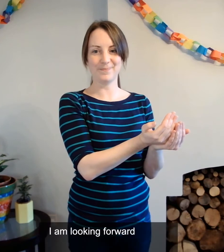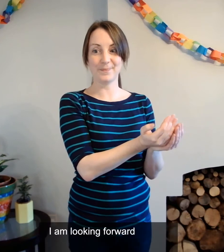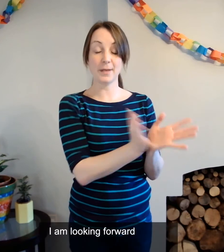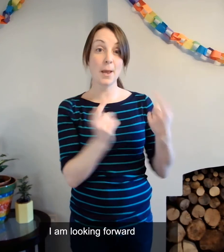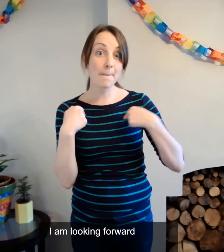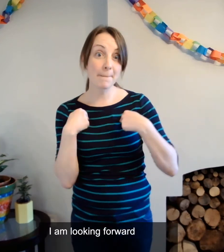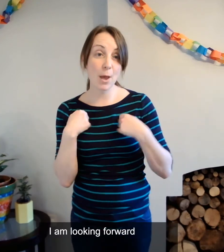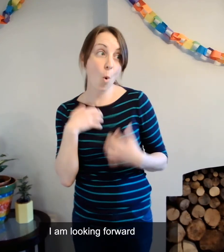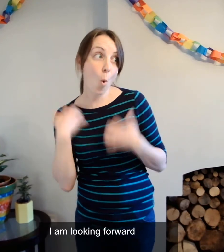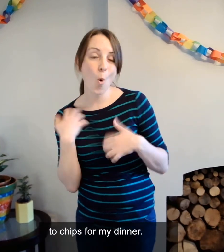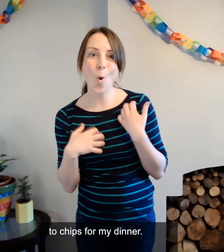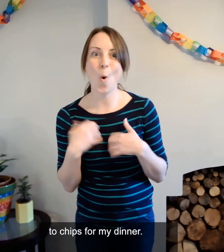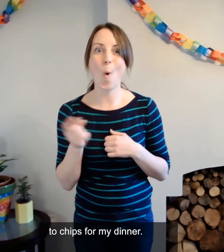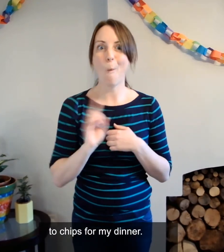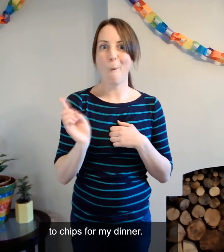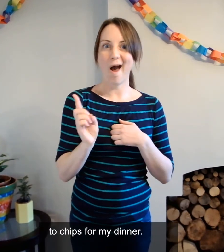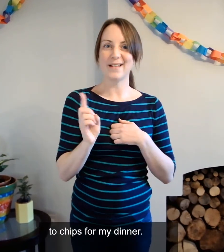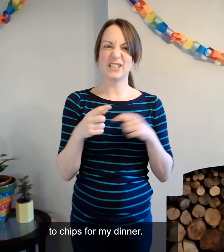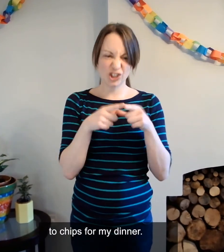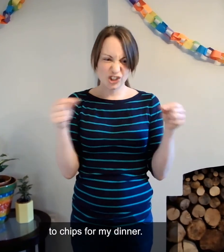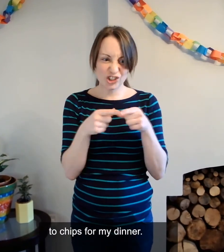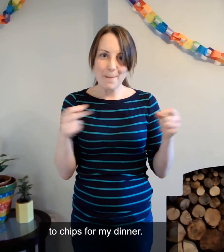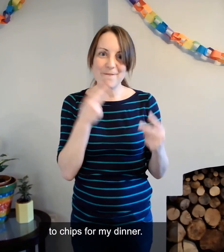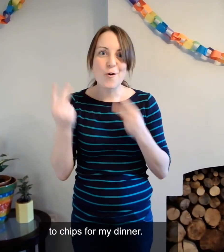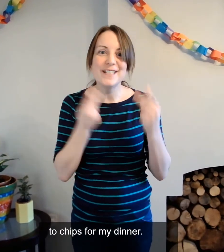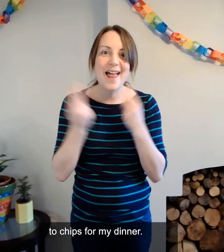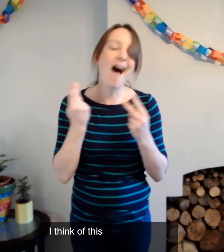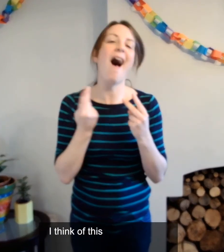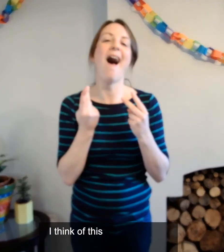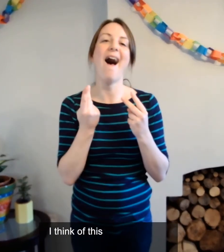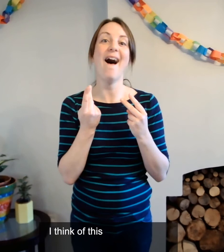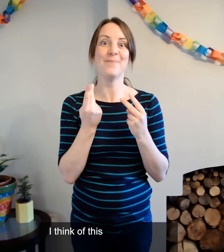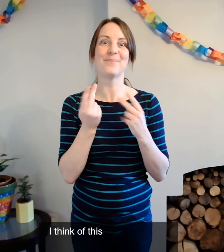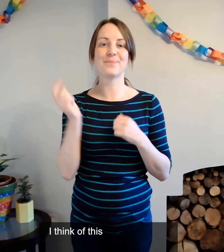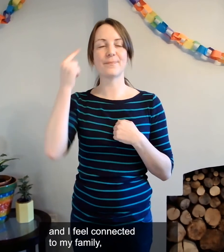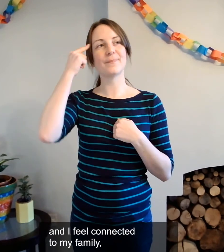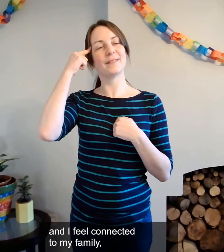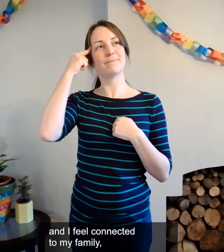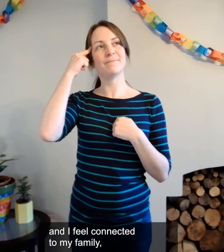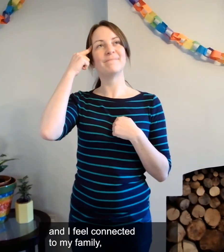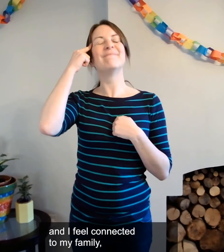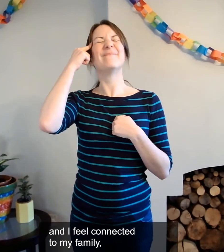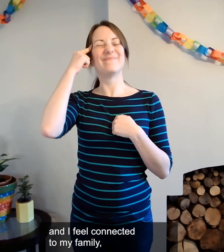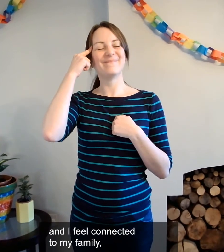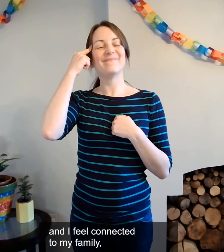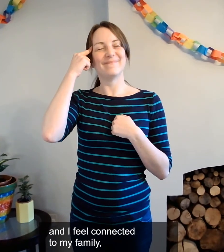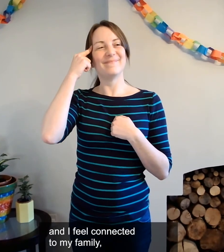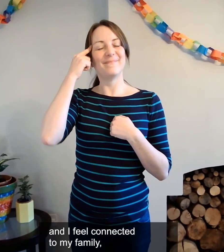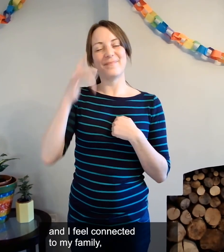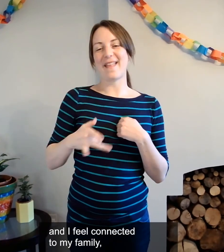I am looking forward to chips for my dinner. I think of this and I feel connected to my family who